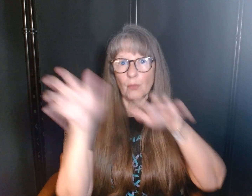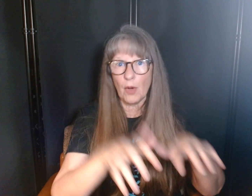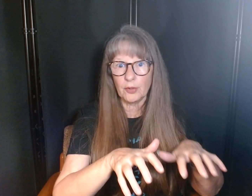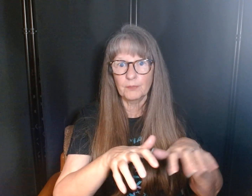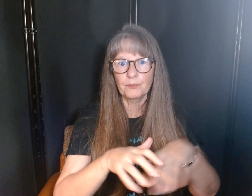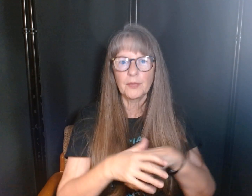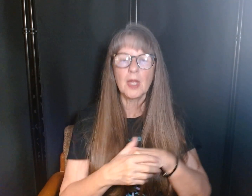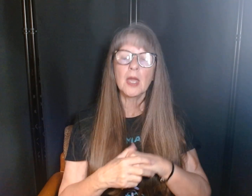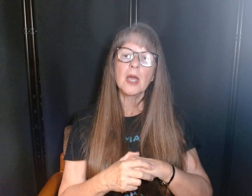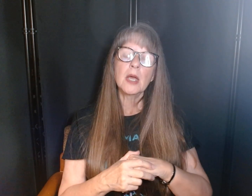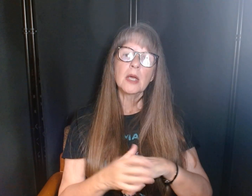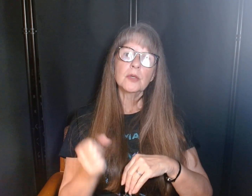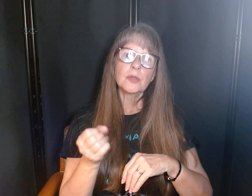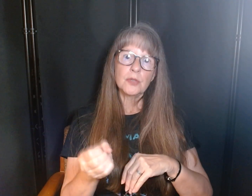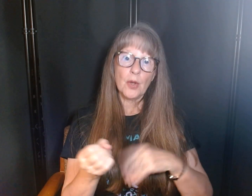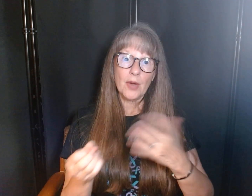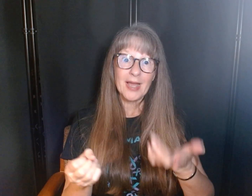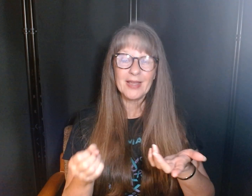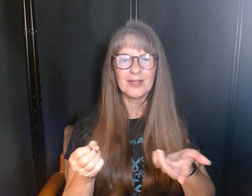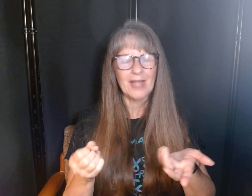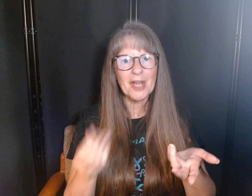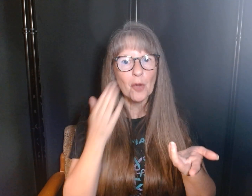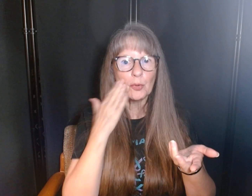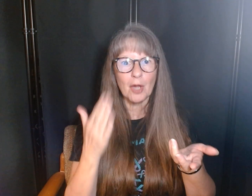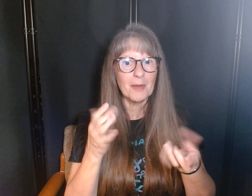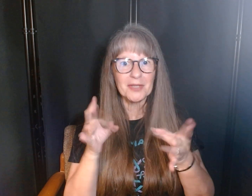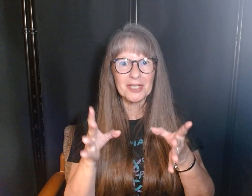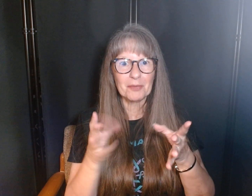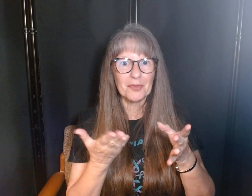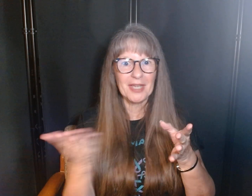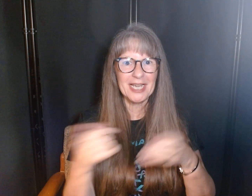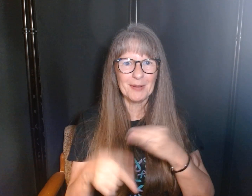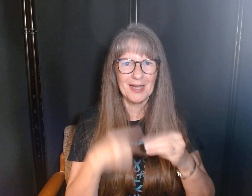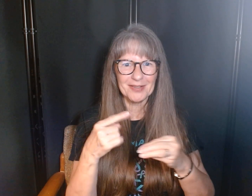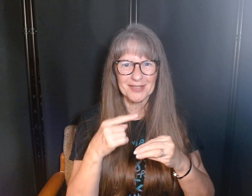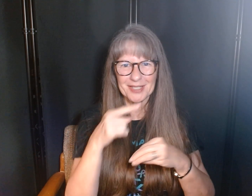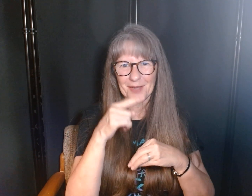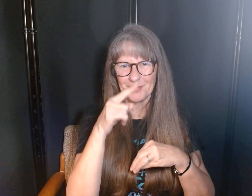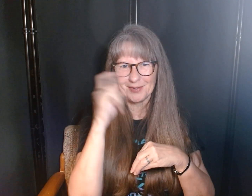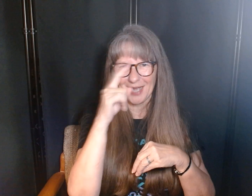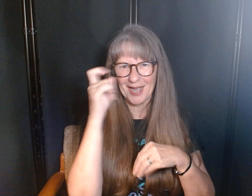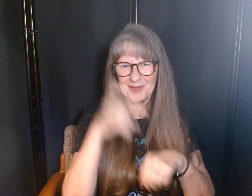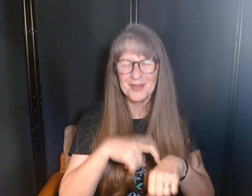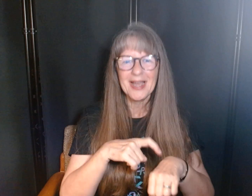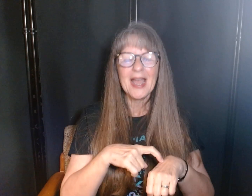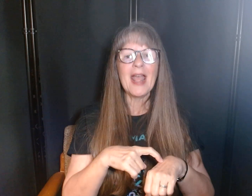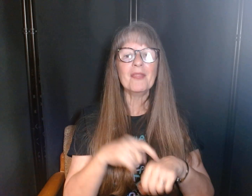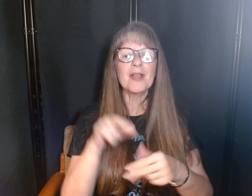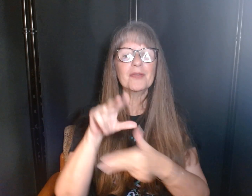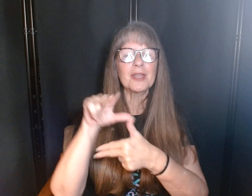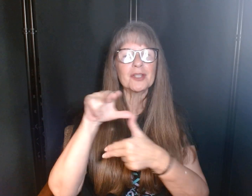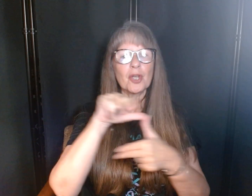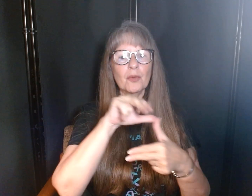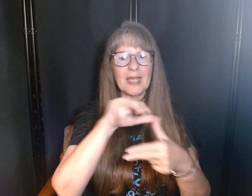water. So I know we're talking about all these terrible things about summertime. And then it's